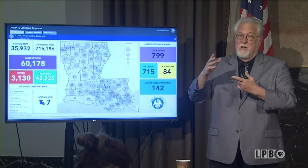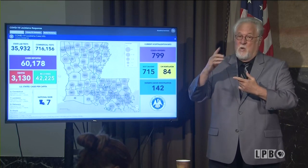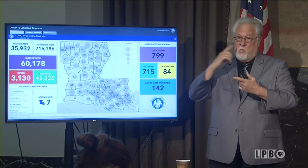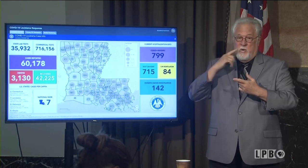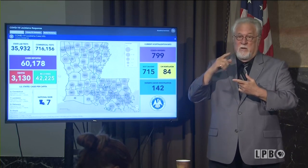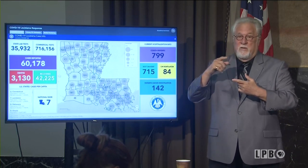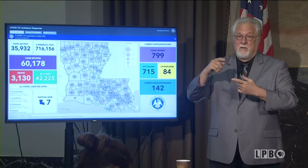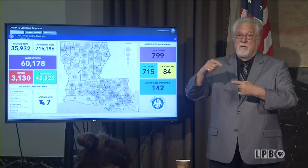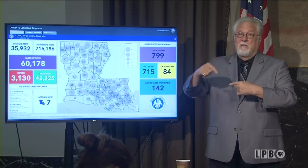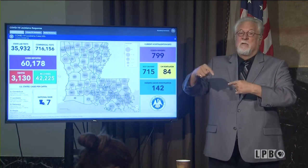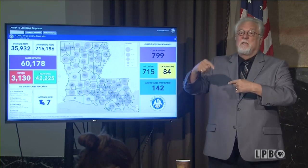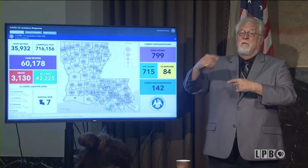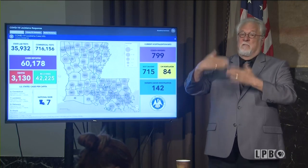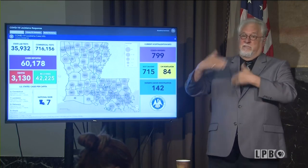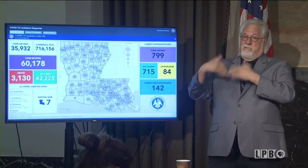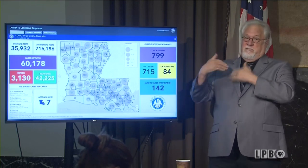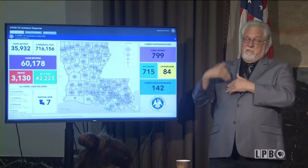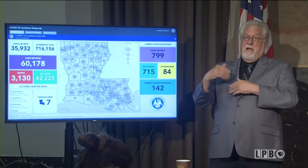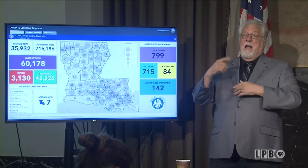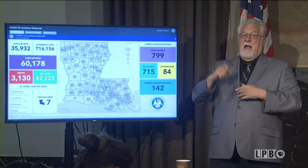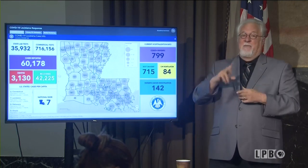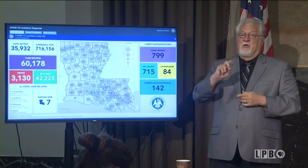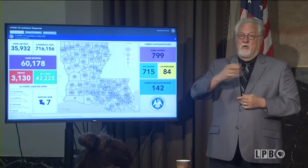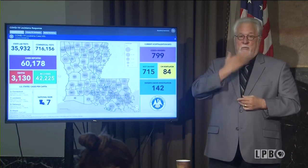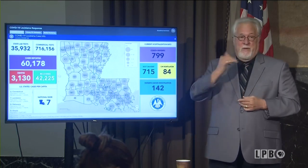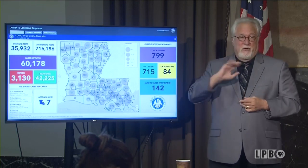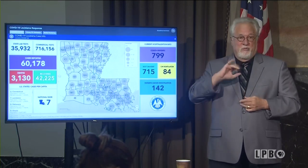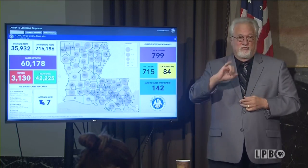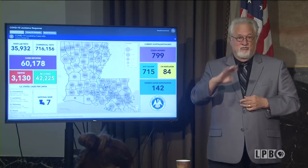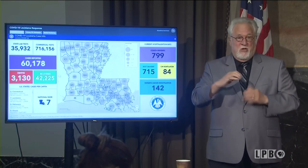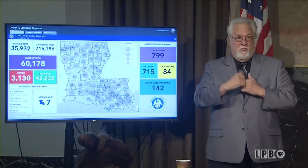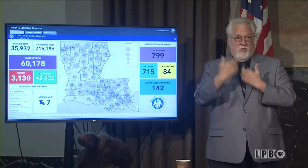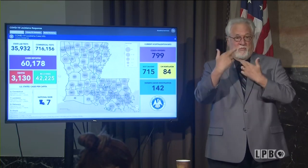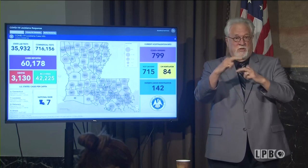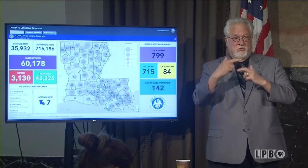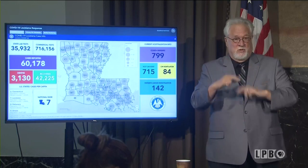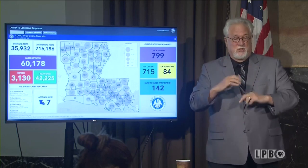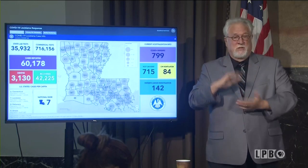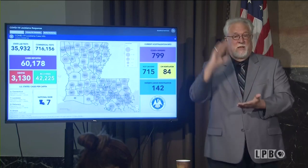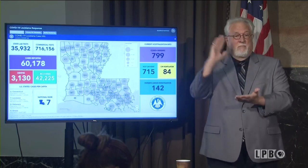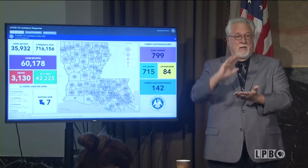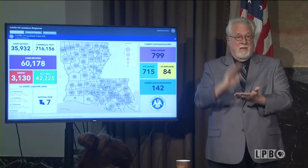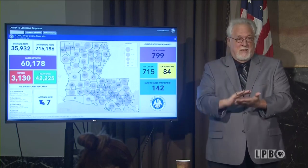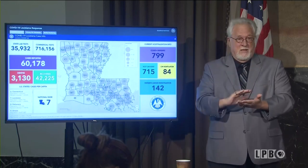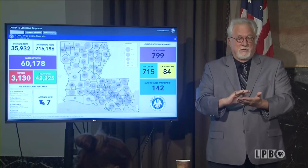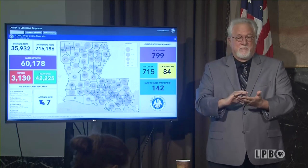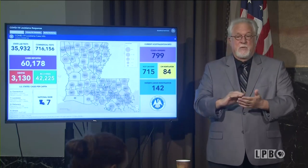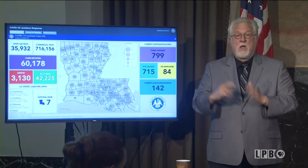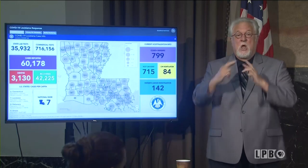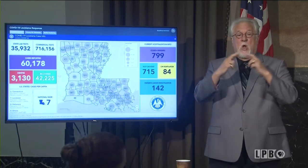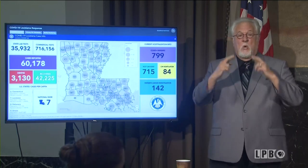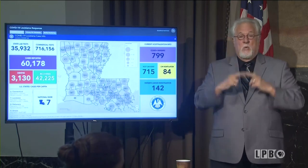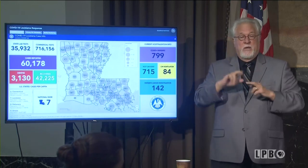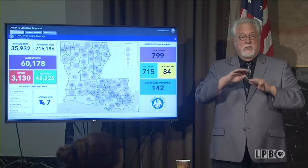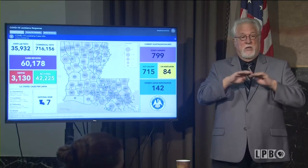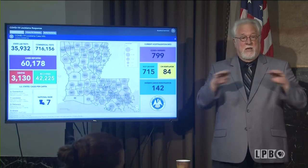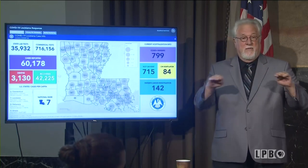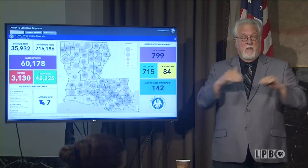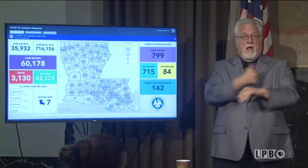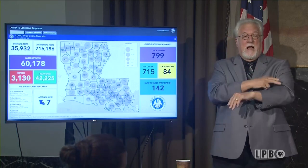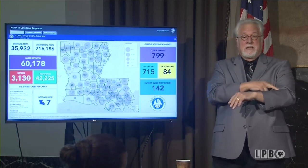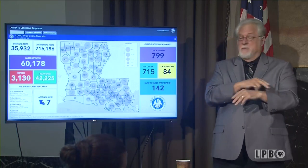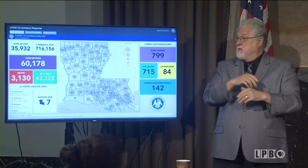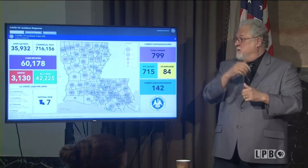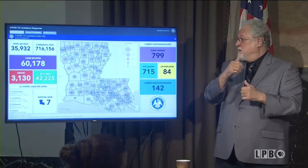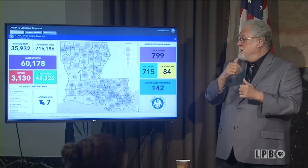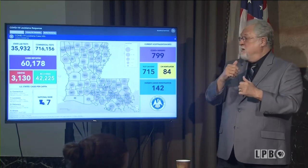up, and which is why we have to do a better job with the restrictions and the mitigation measures. On a regional level, hospitalizations per